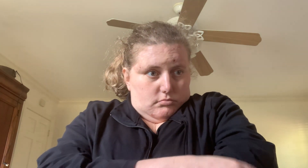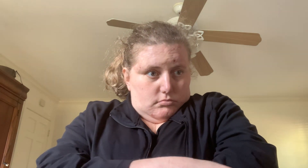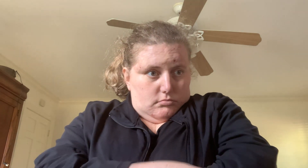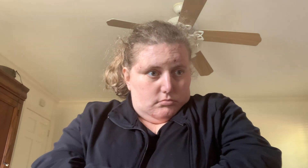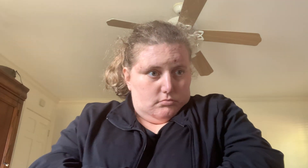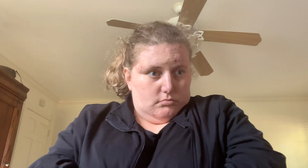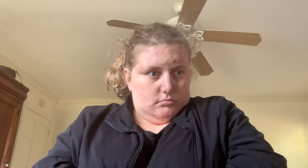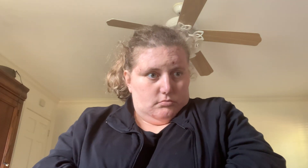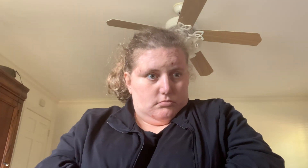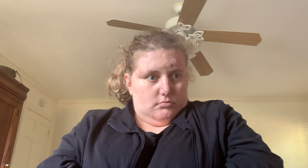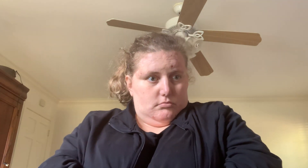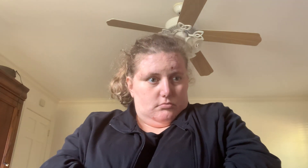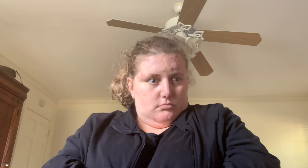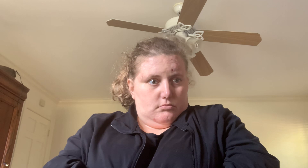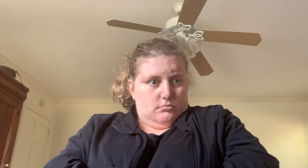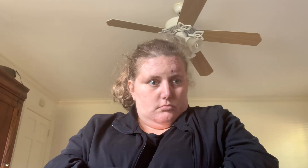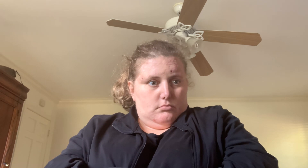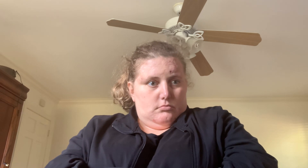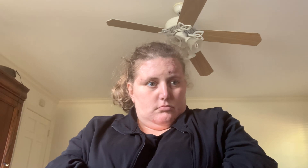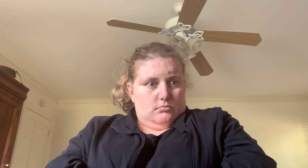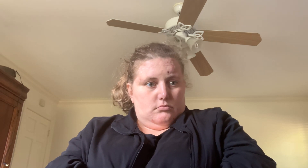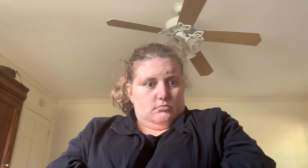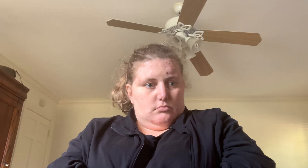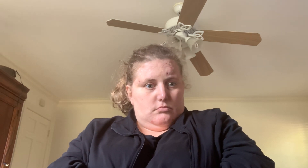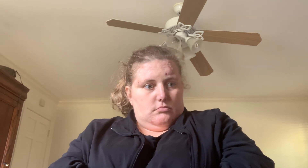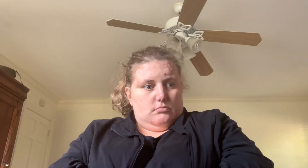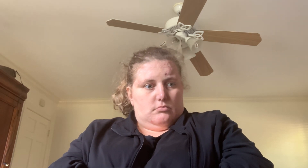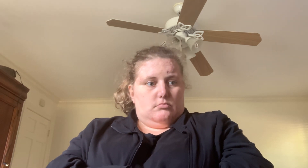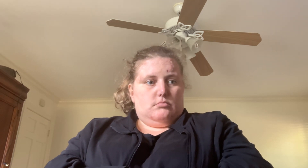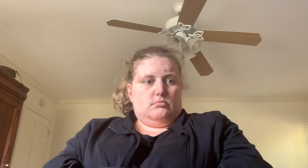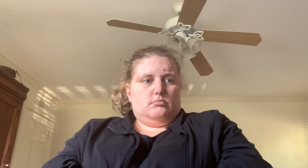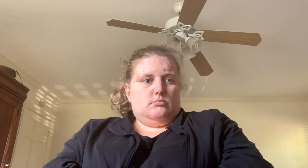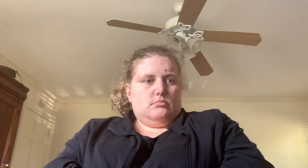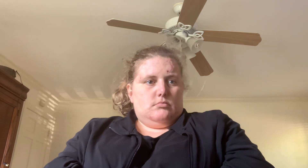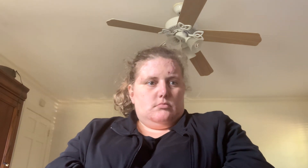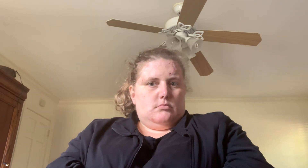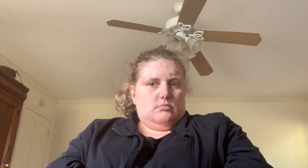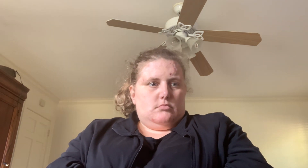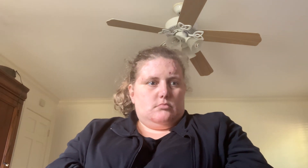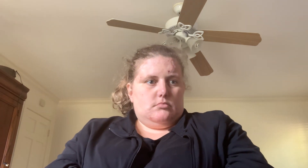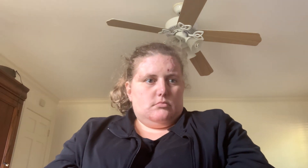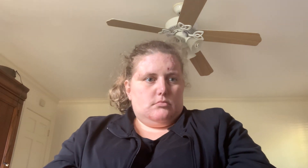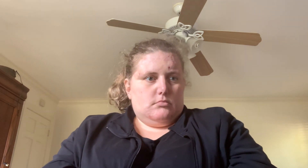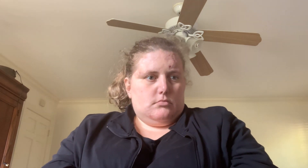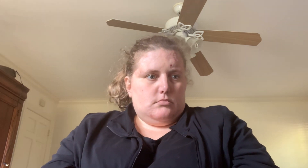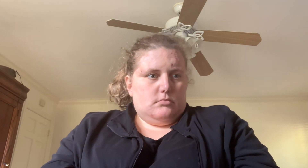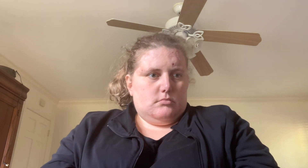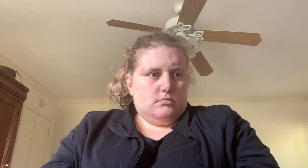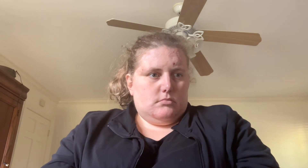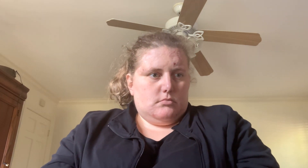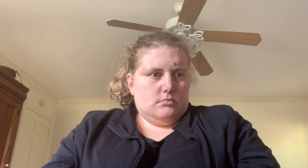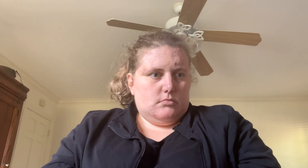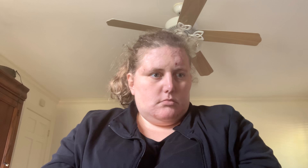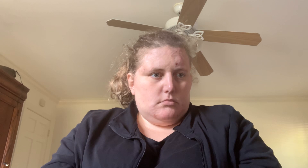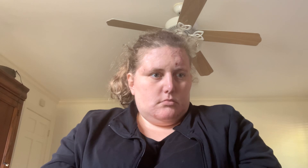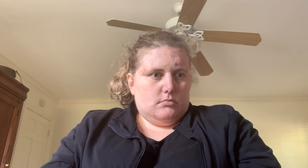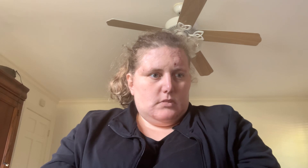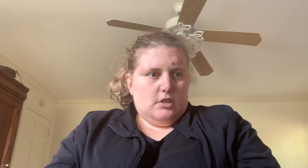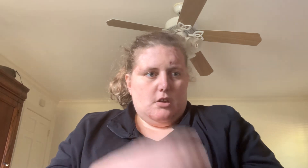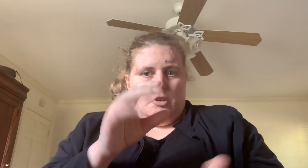left, 2 on the right, 2 oxygens on the left, 1 on the right. So we have 2 on the left. Let's go ahead and put a 2 over here.